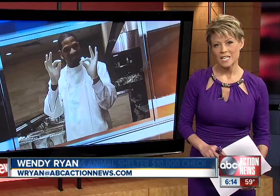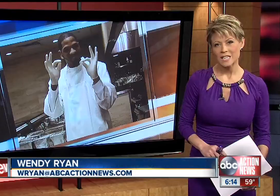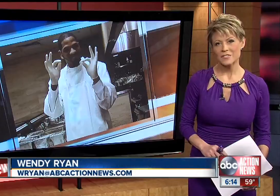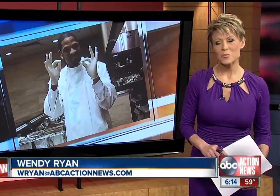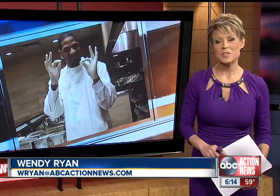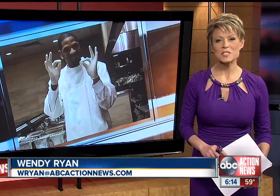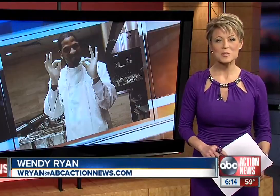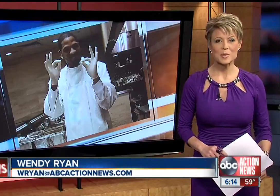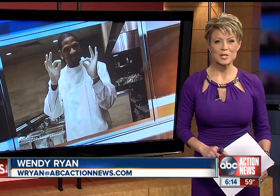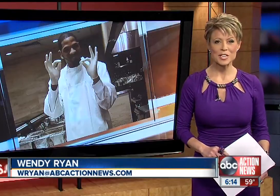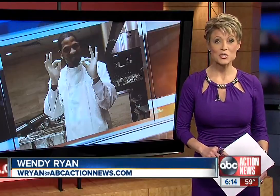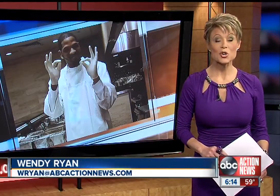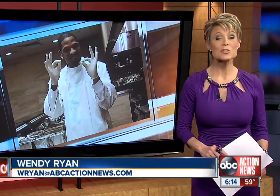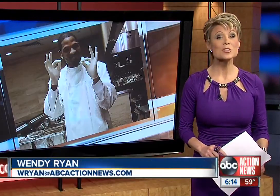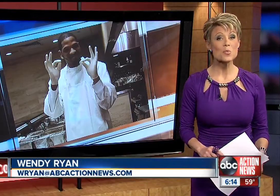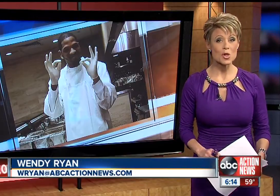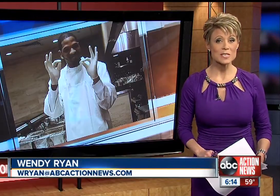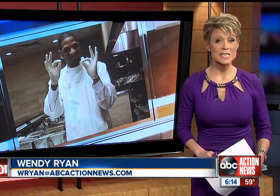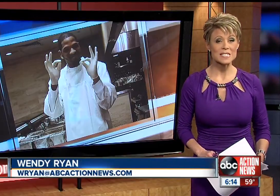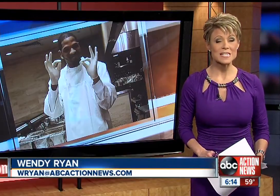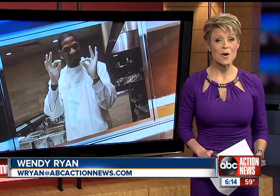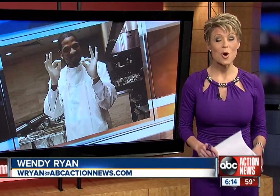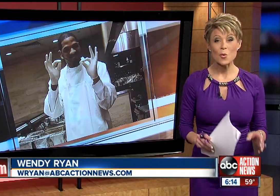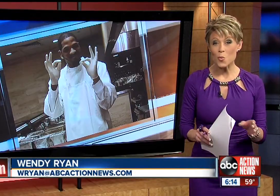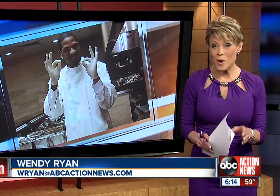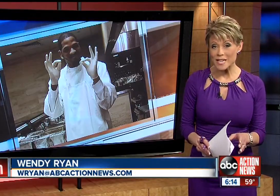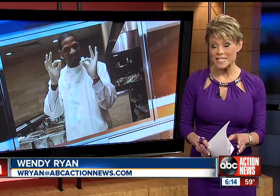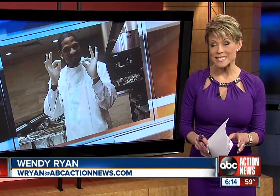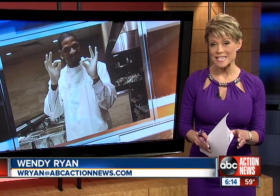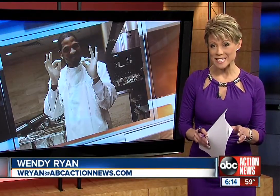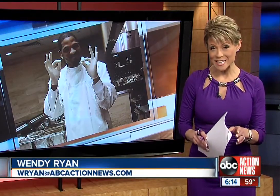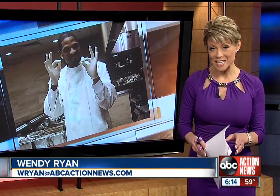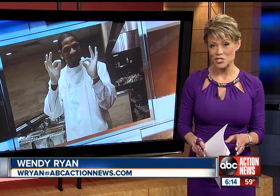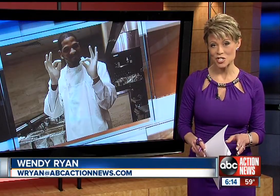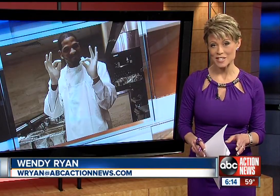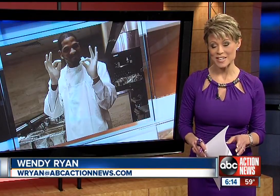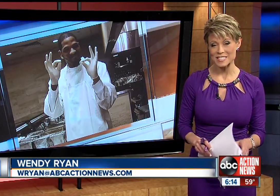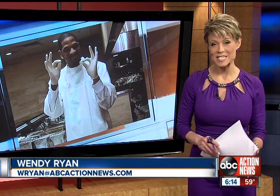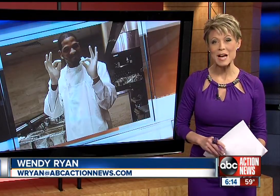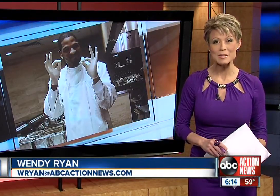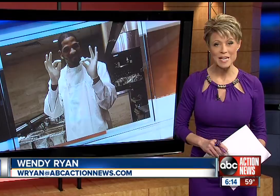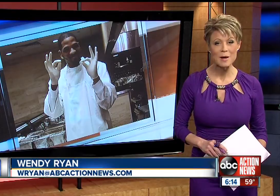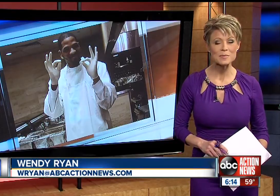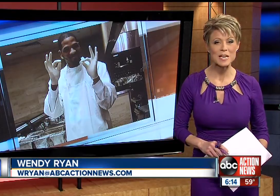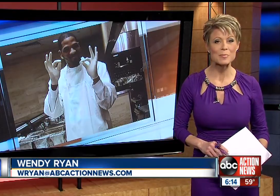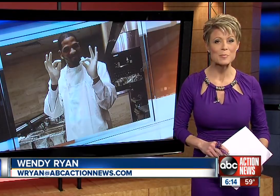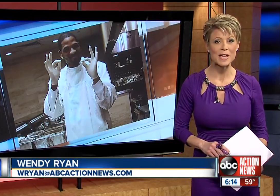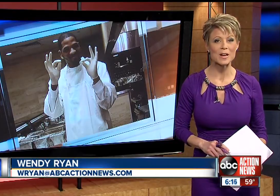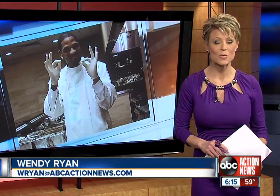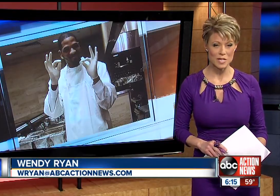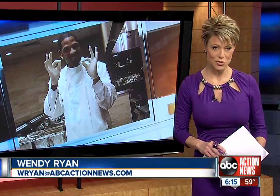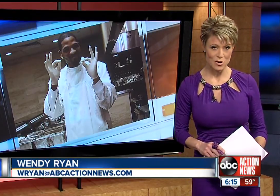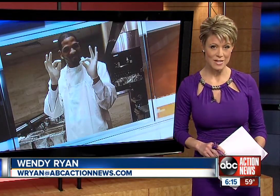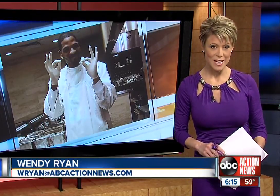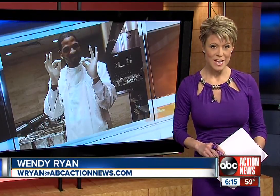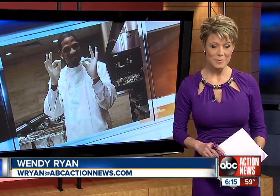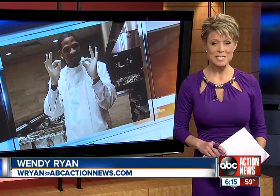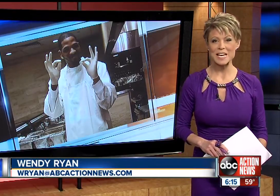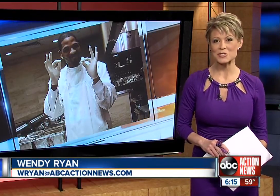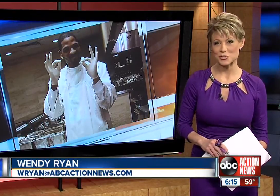Living with a disability, Charleston Wallace is now a whiz in the kitchen at a top Tampa Bay restaurant. ABC Action